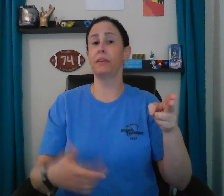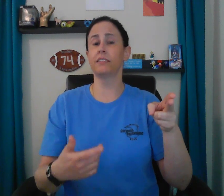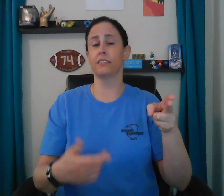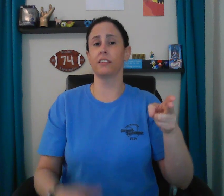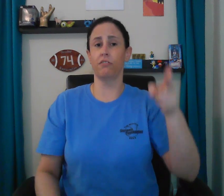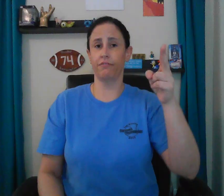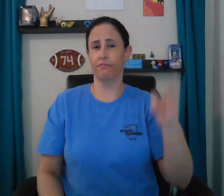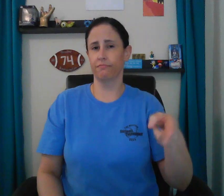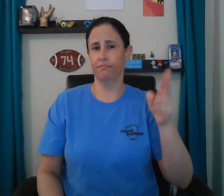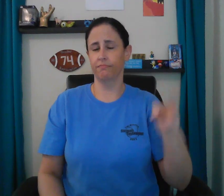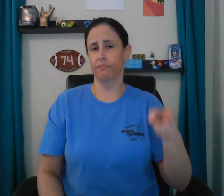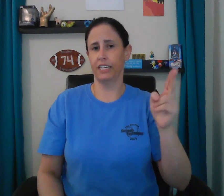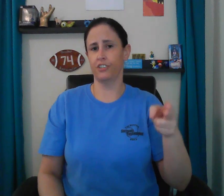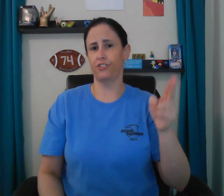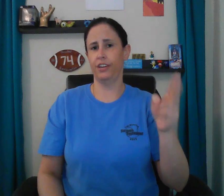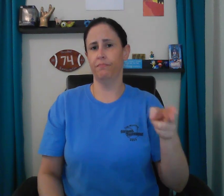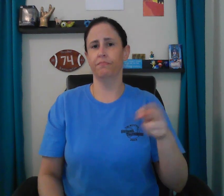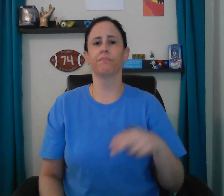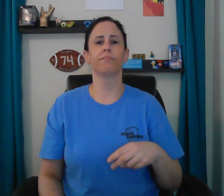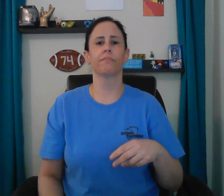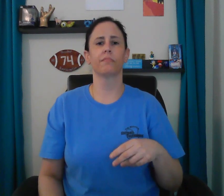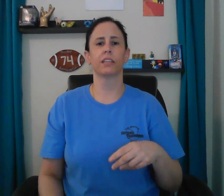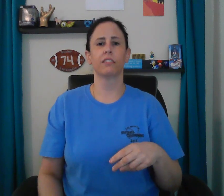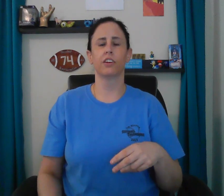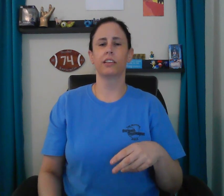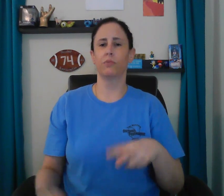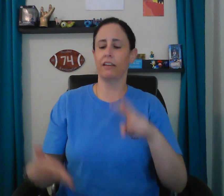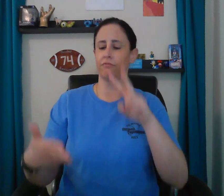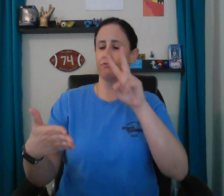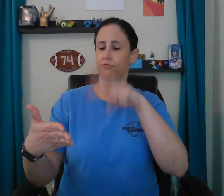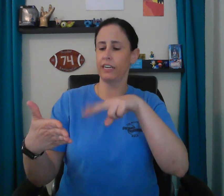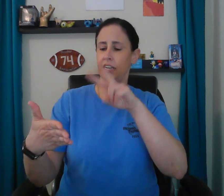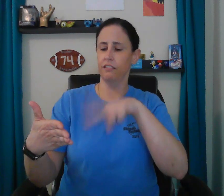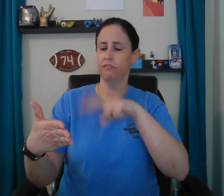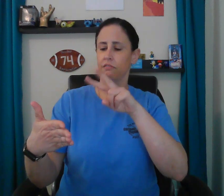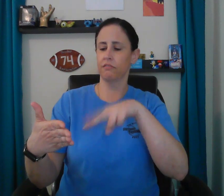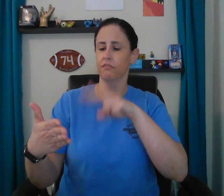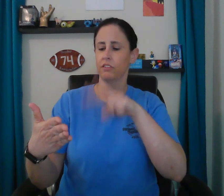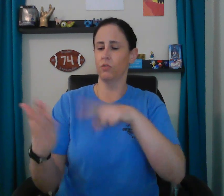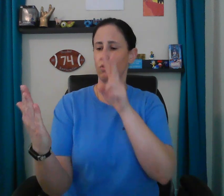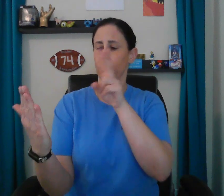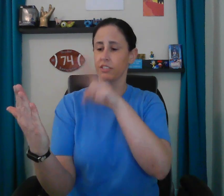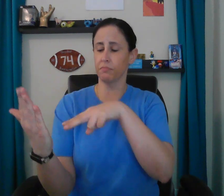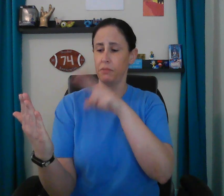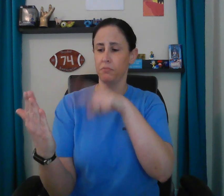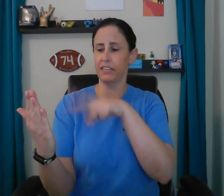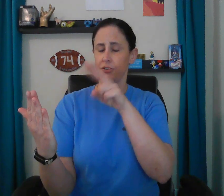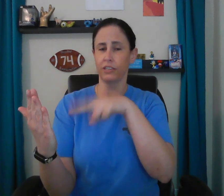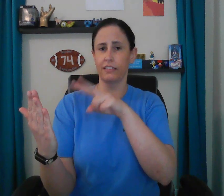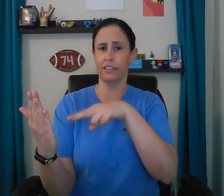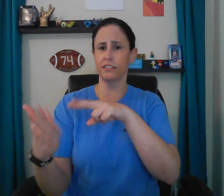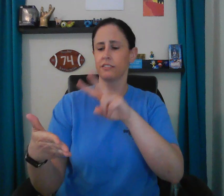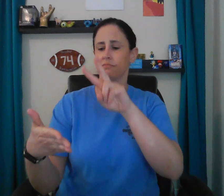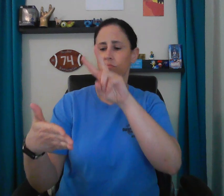repeats itself. History. And we have reading, or some people might do it like this,